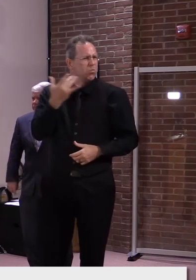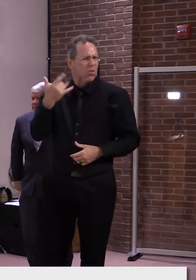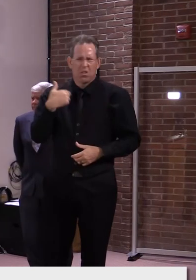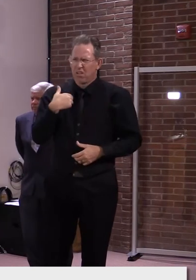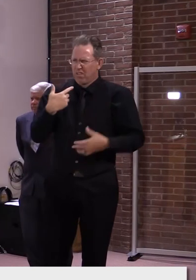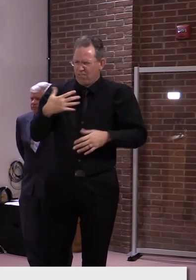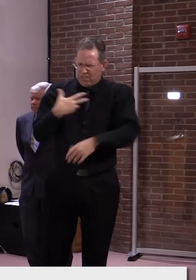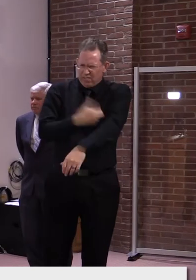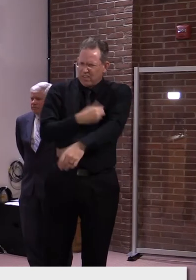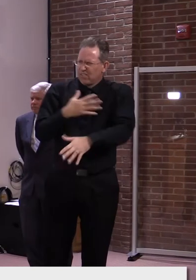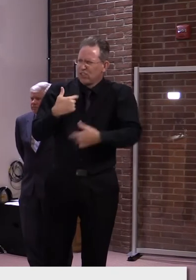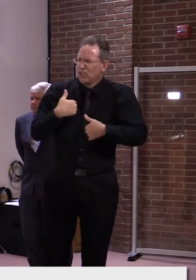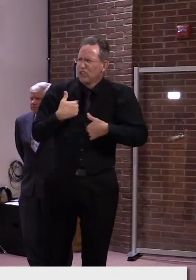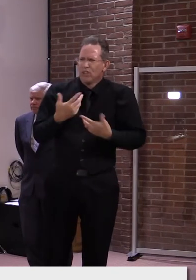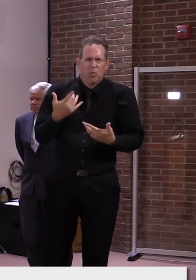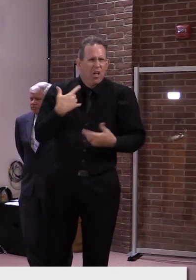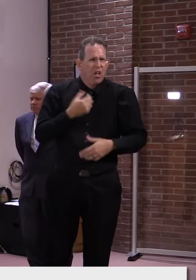is in,